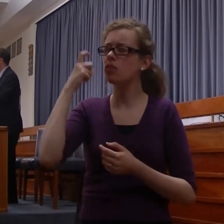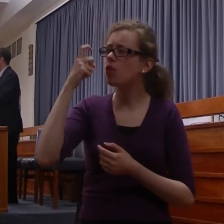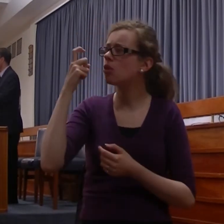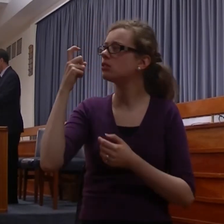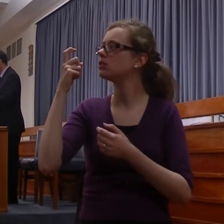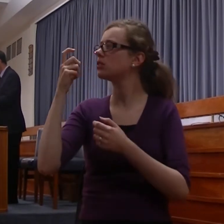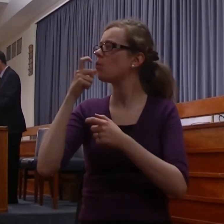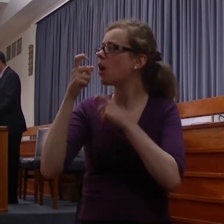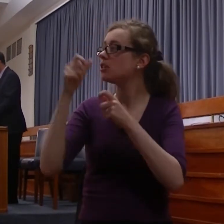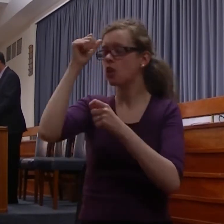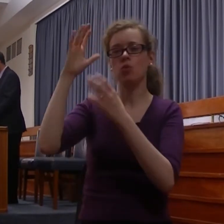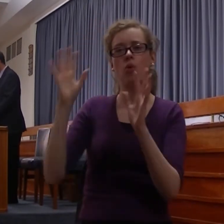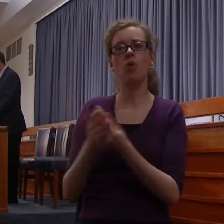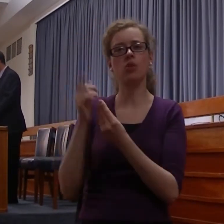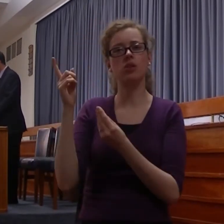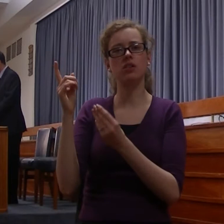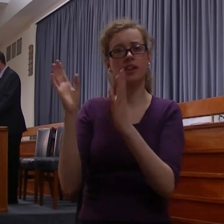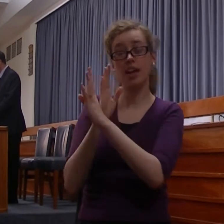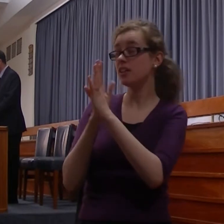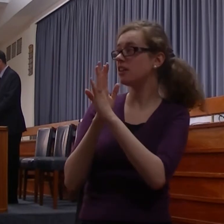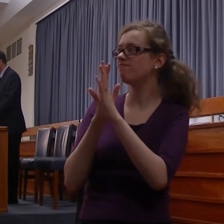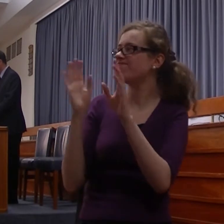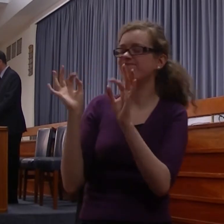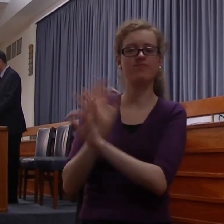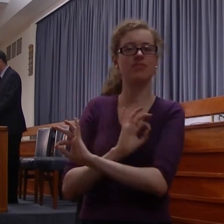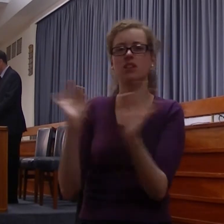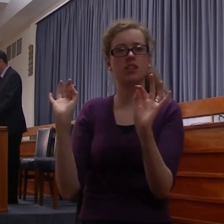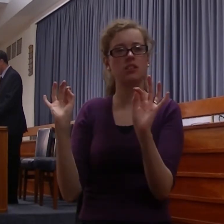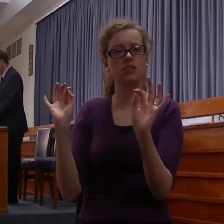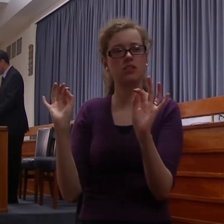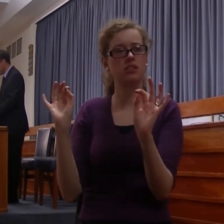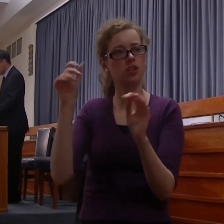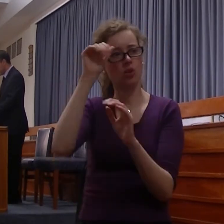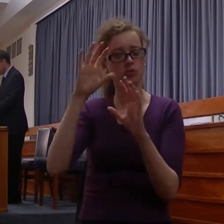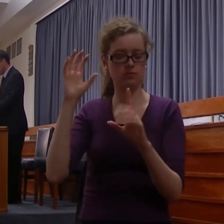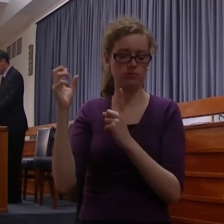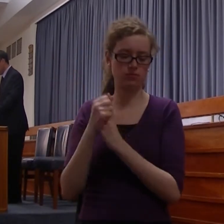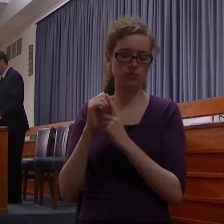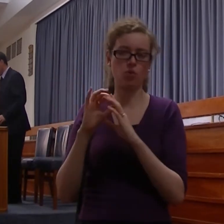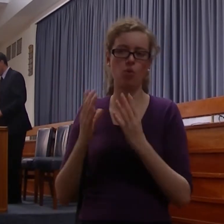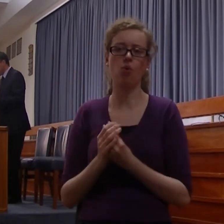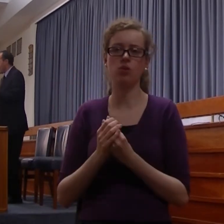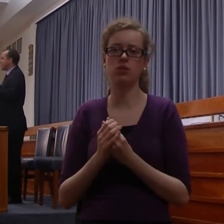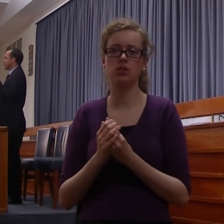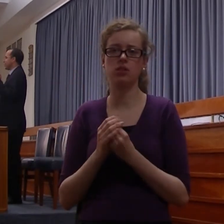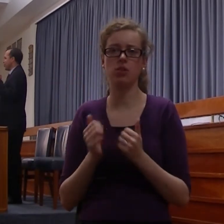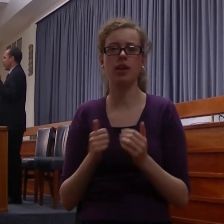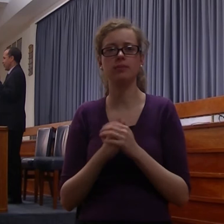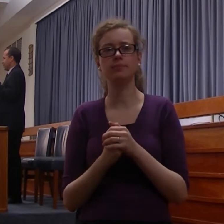everything about your heart, about your mind, about your will, about your thoughts, about your words. Nothing is